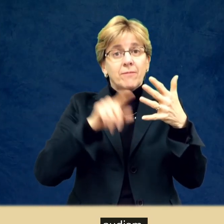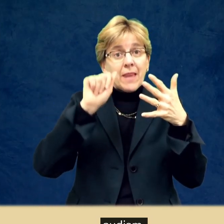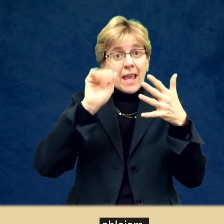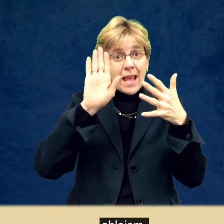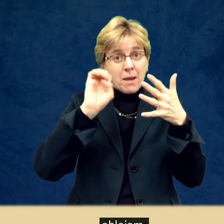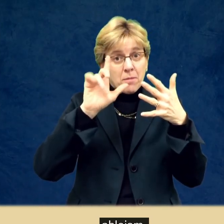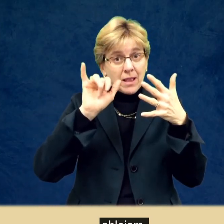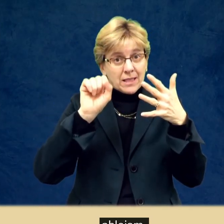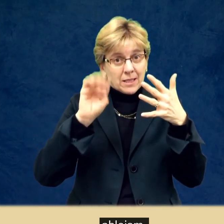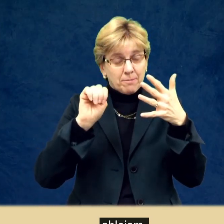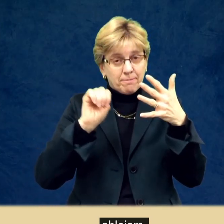ableism,